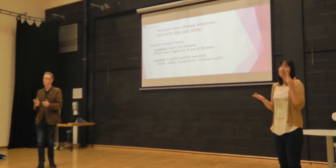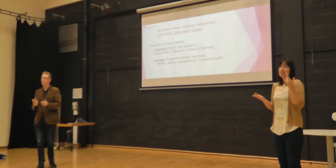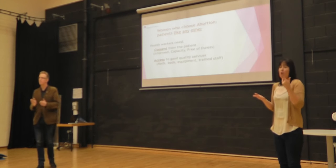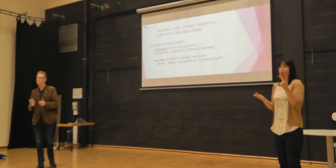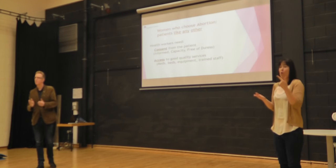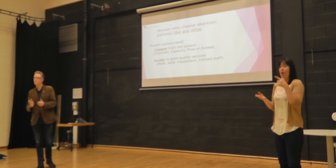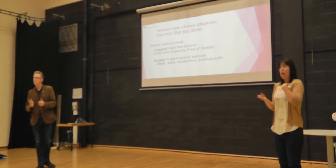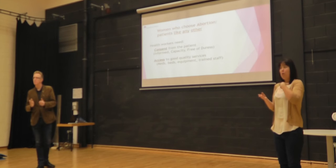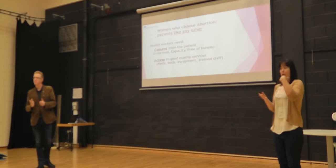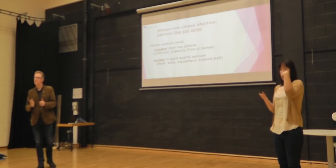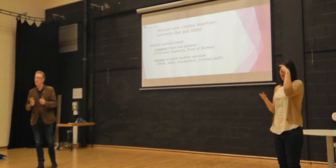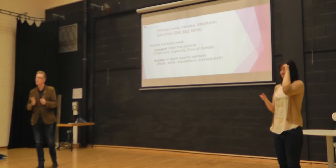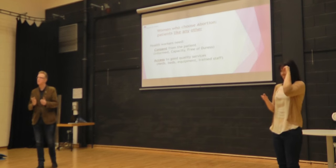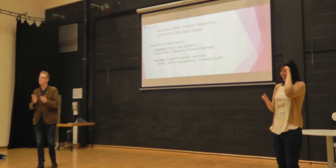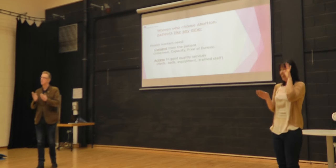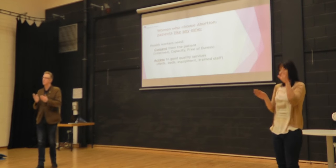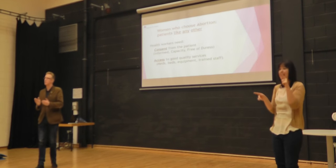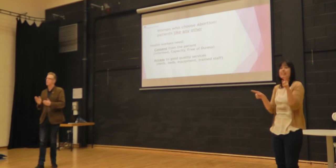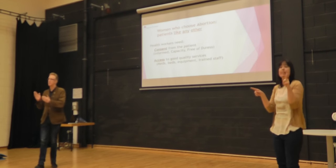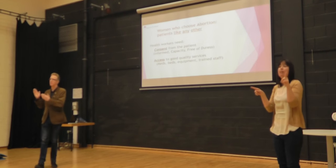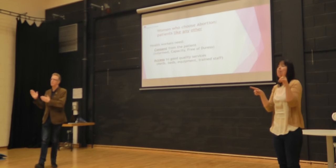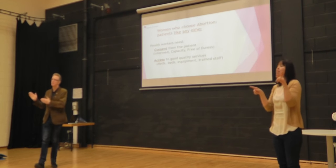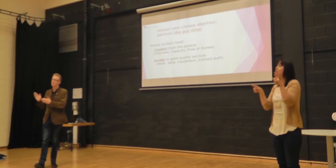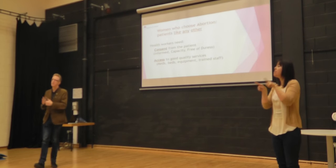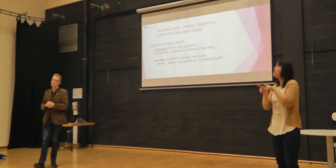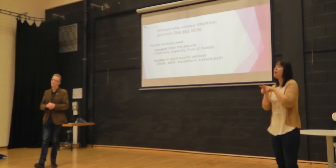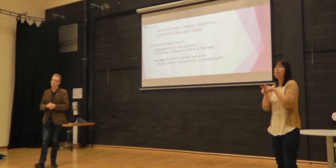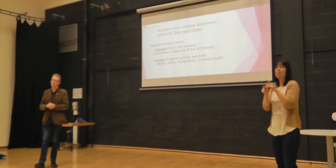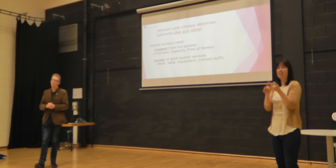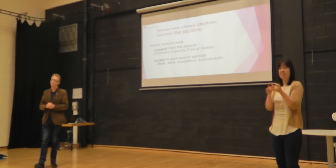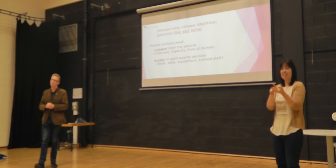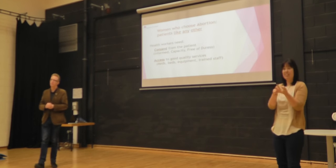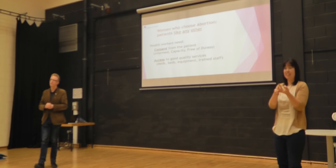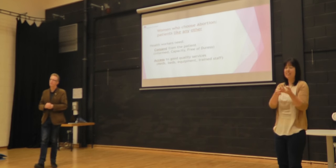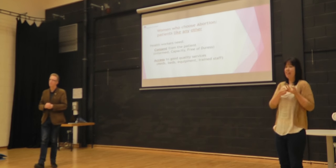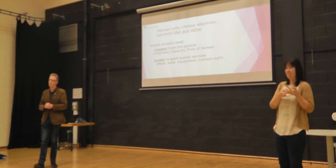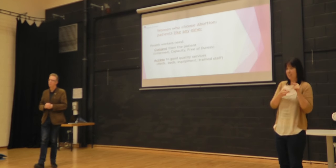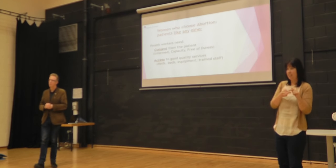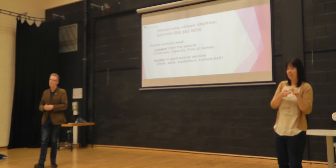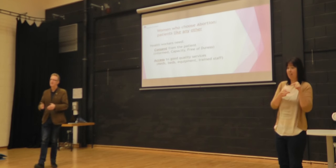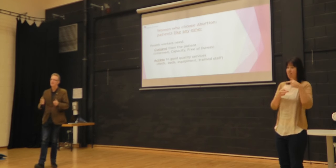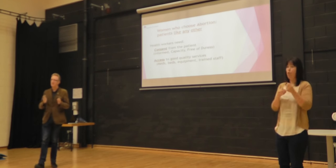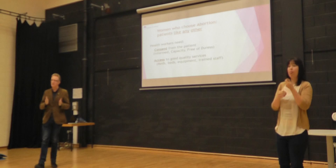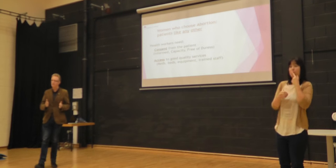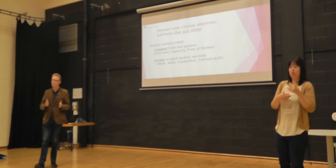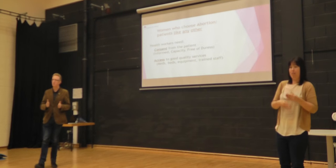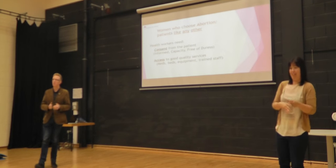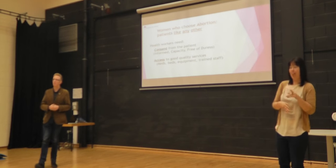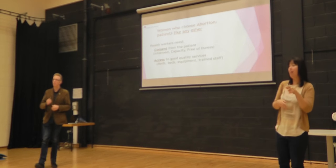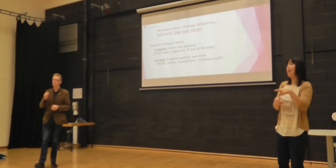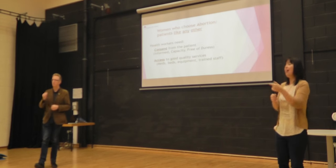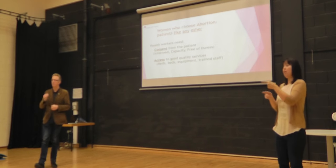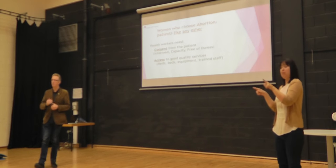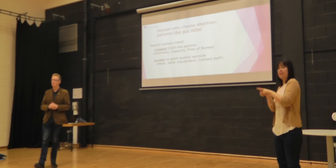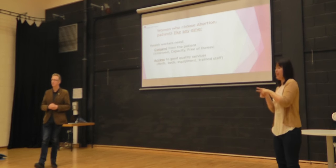as safe as the abortion services that are being provided in Britain, if it's done